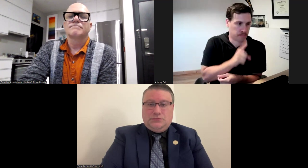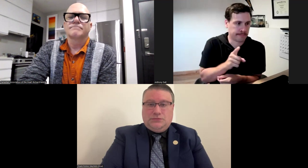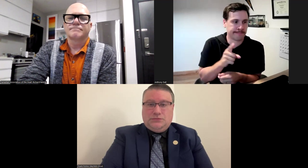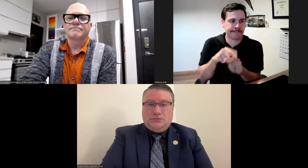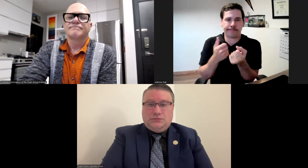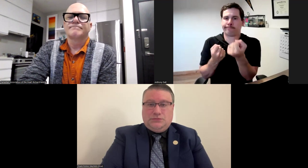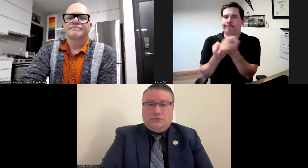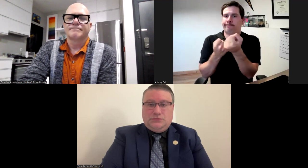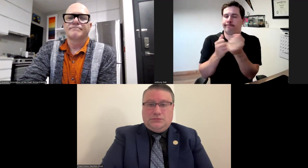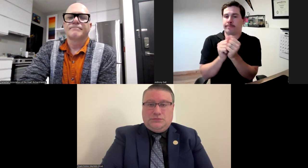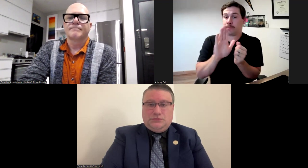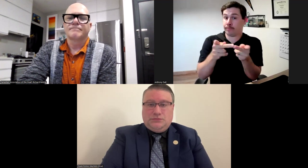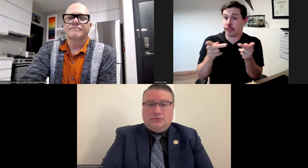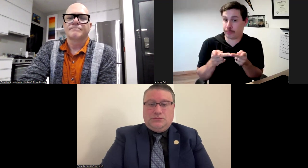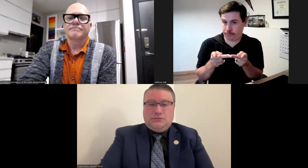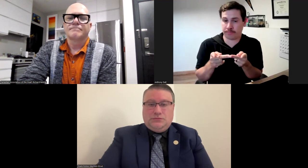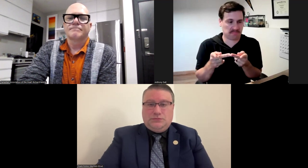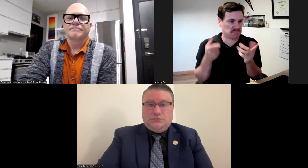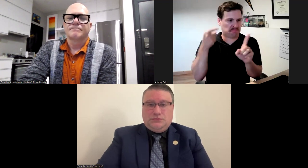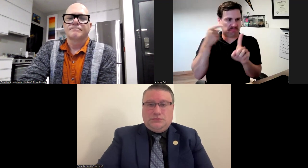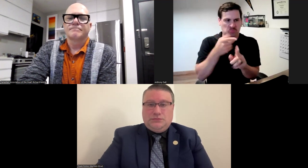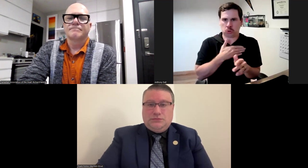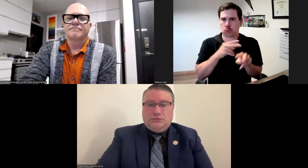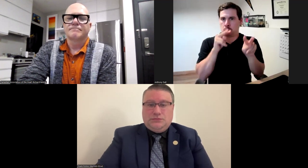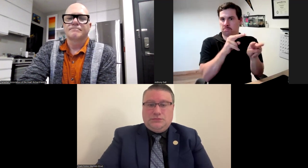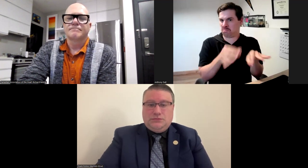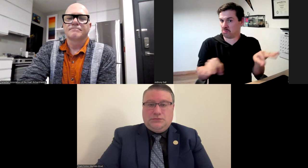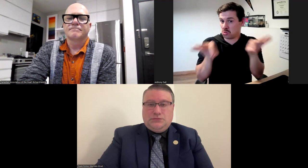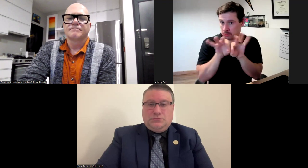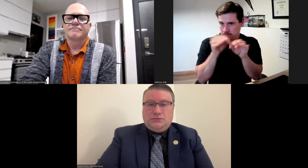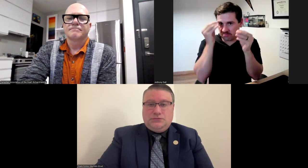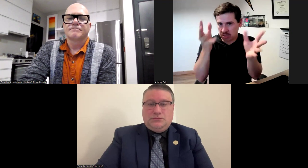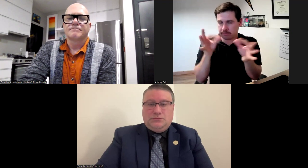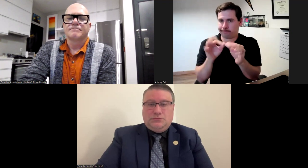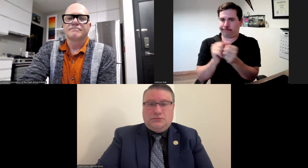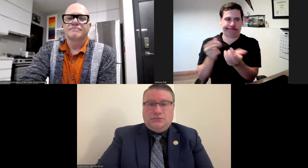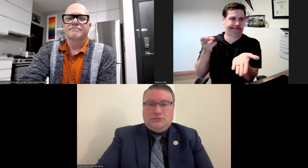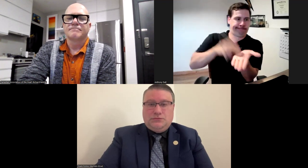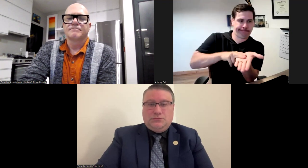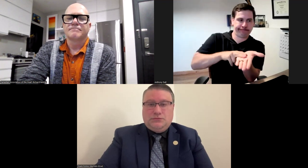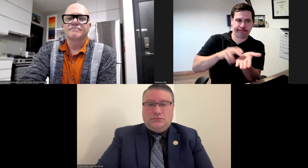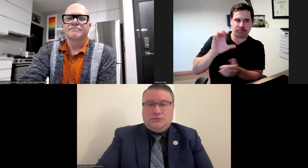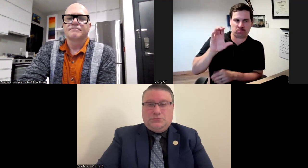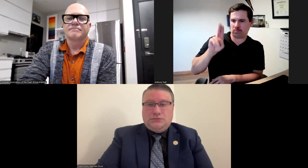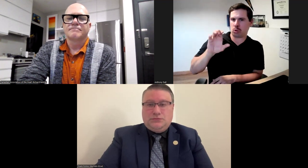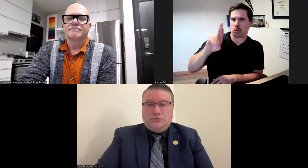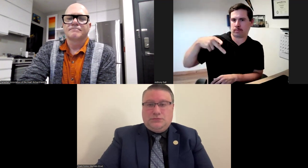Canada signed in December of 2018. The points are included there to strengthen your position. So you are then able, if you're